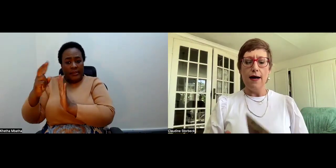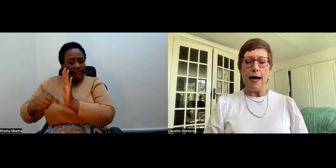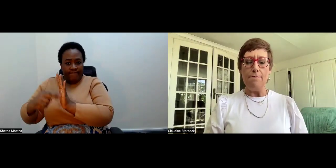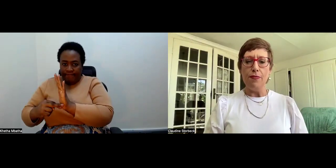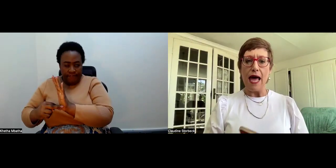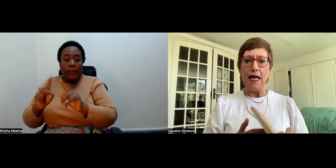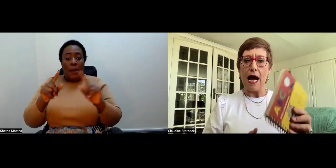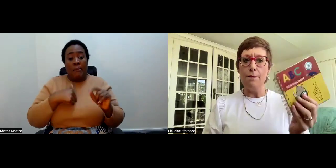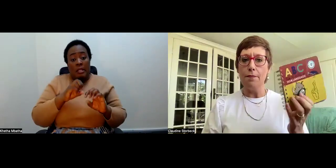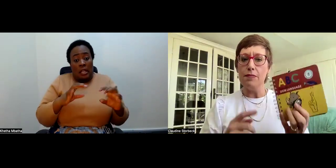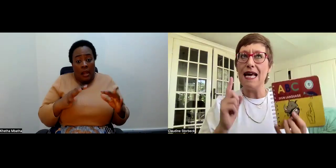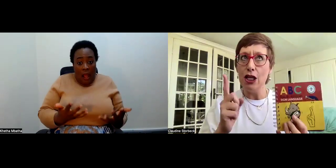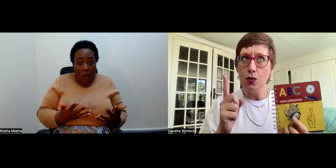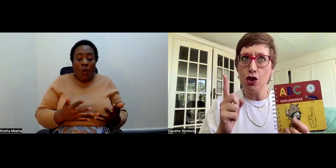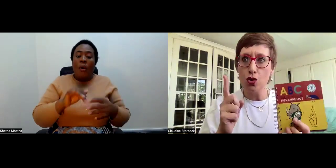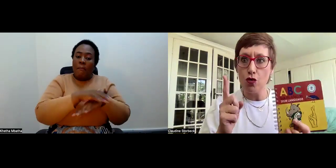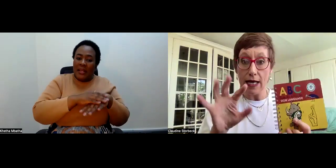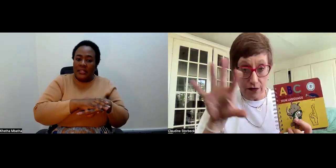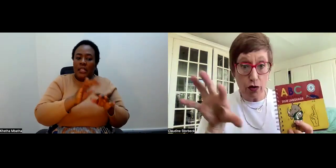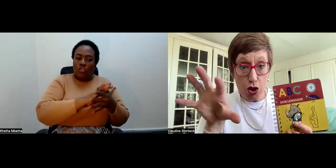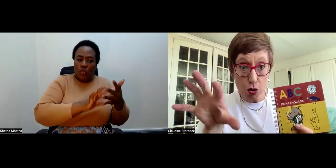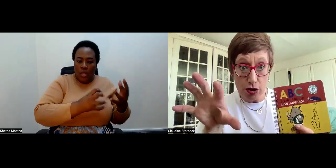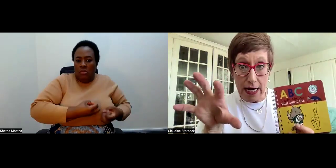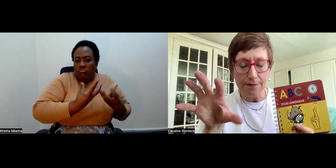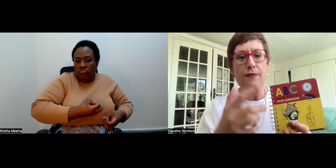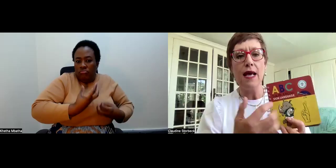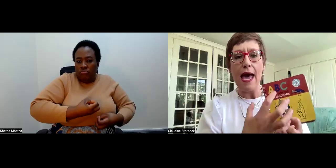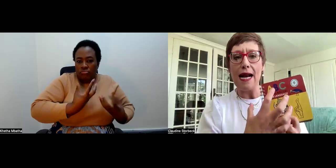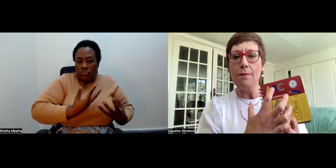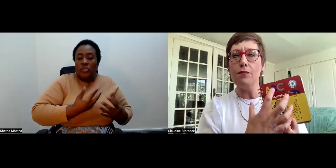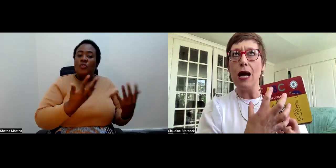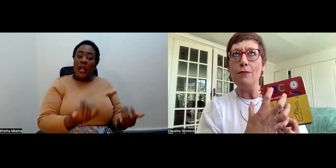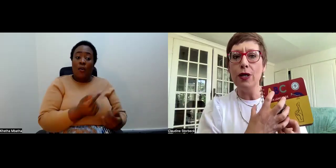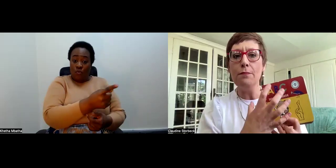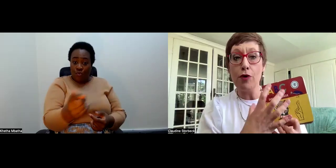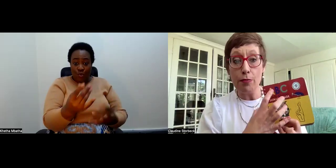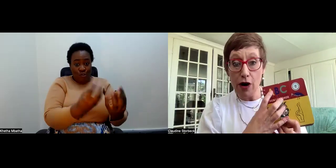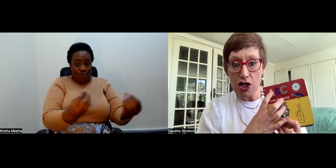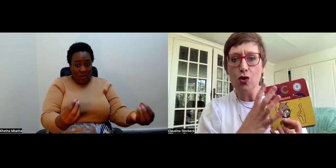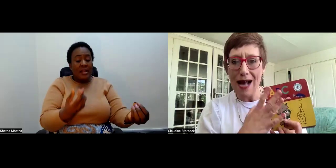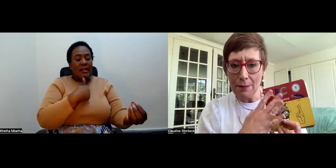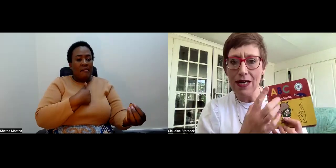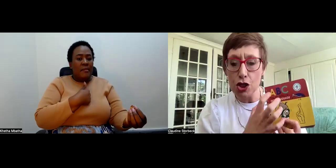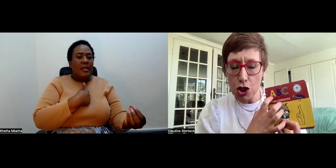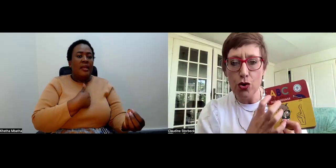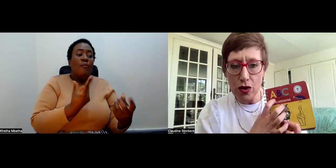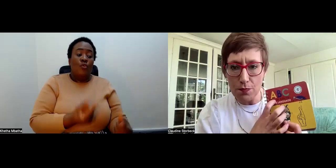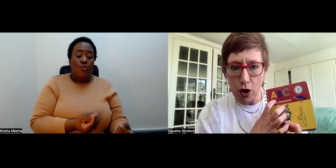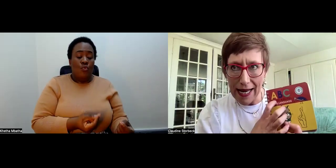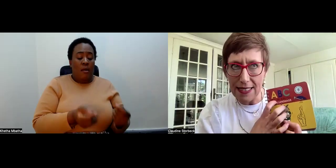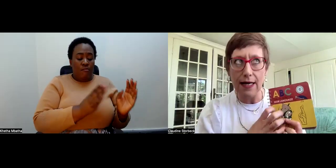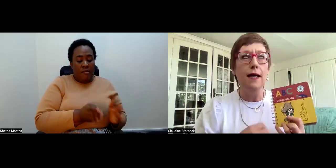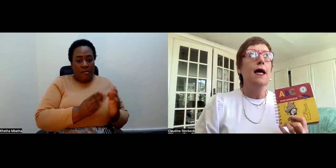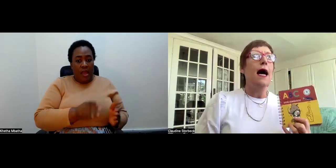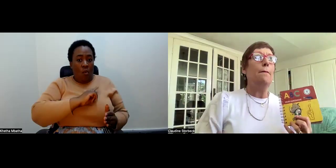story, and I'm telling you a story as if you're the children now, and I'm doing it in preparation because I'm going to show you this